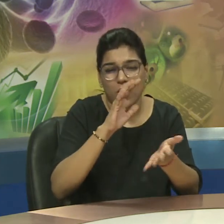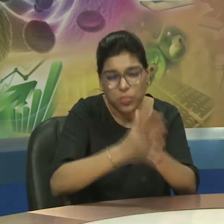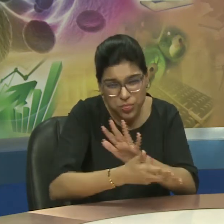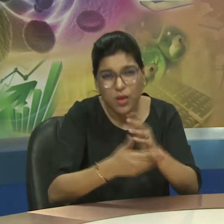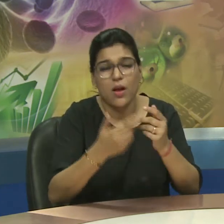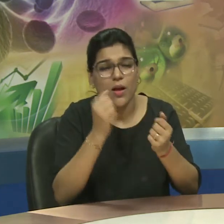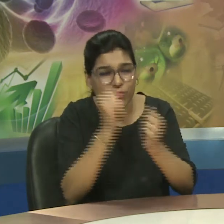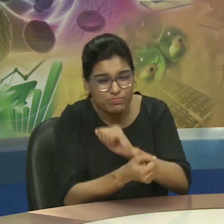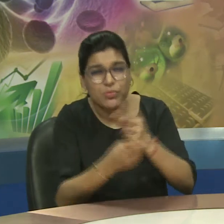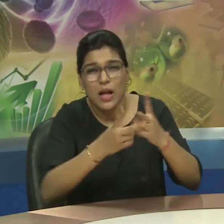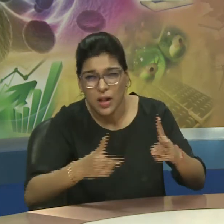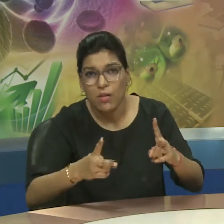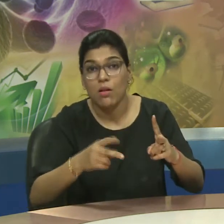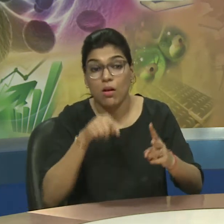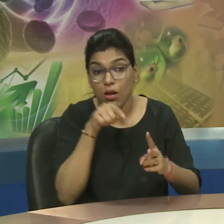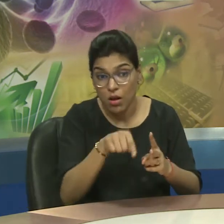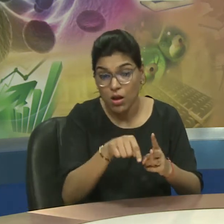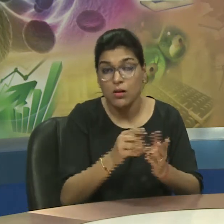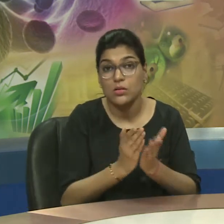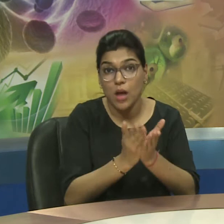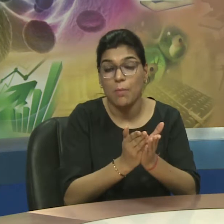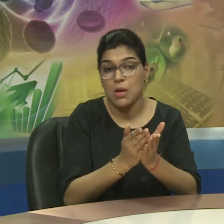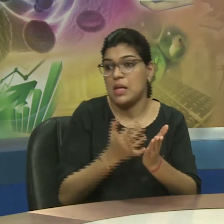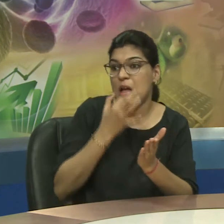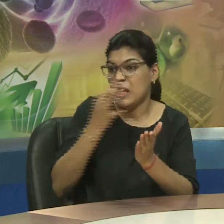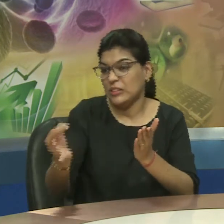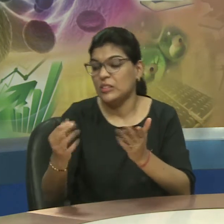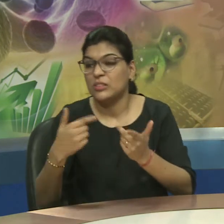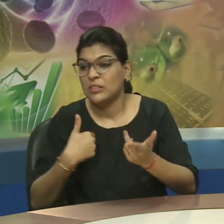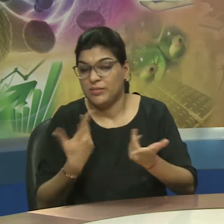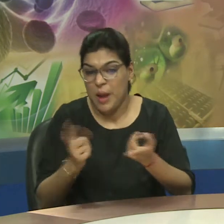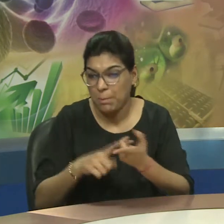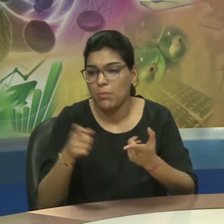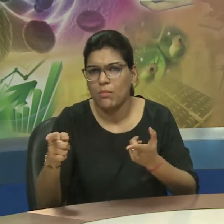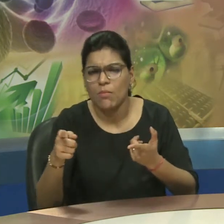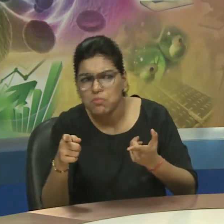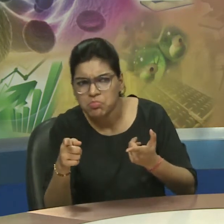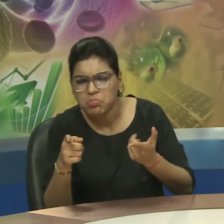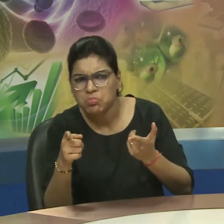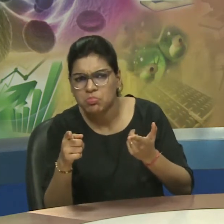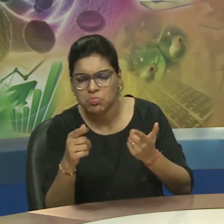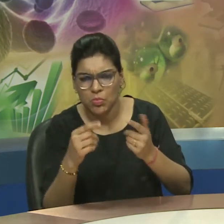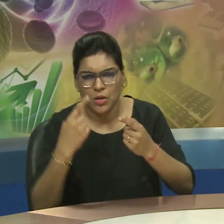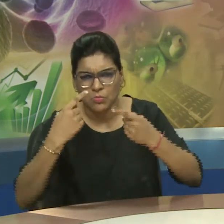is generally used for hull insurance or for